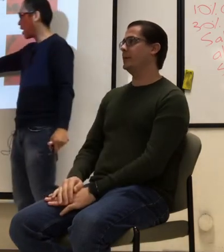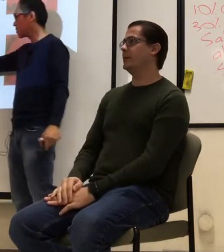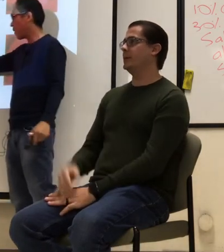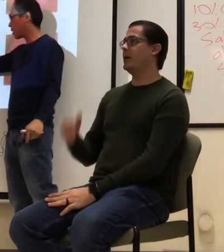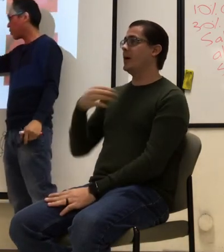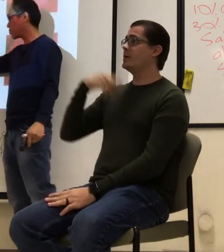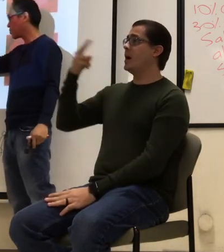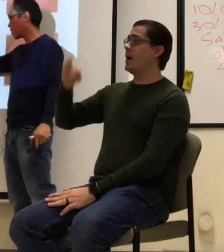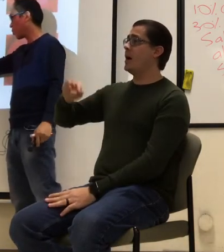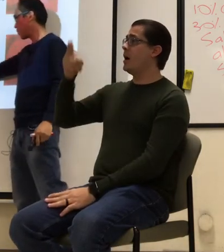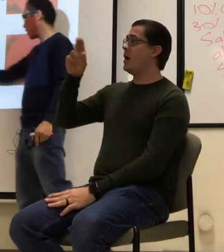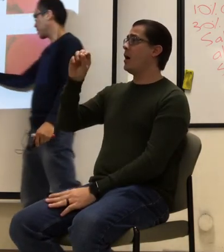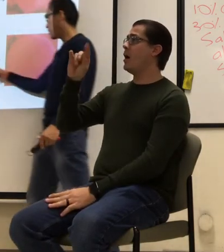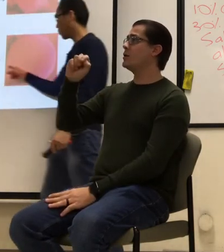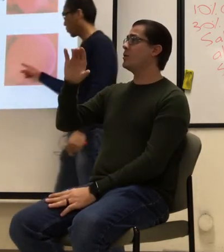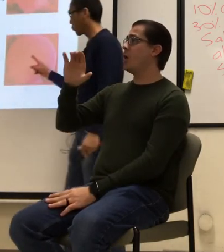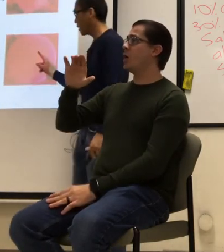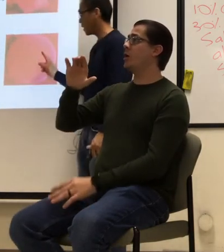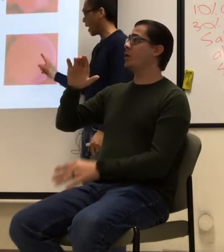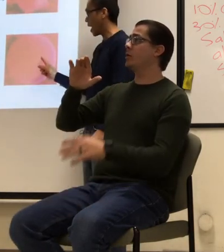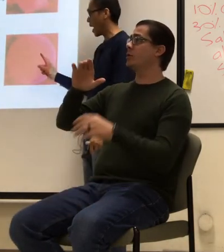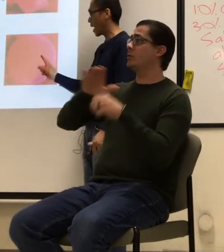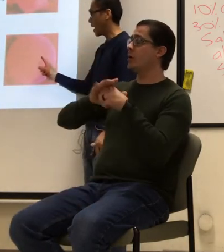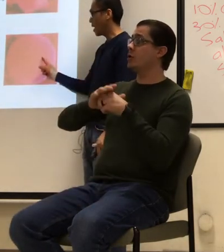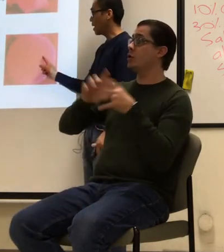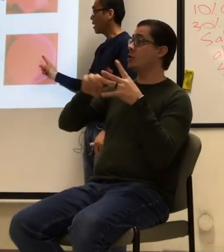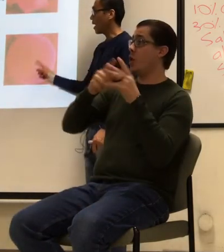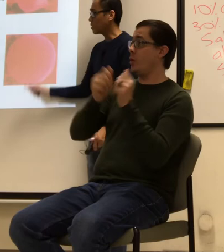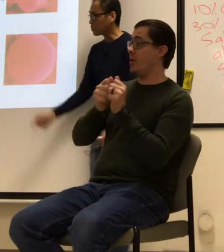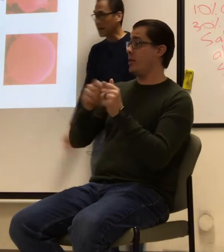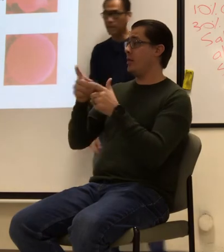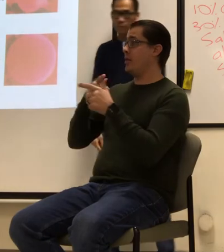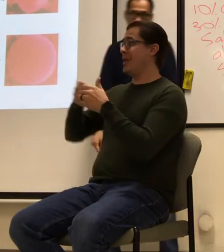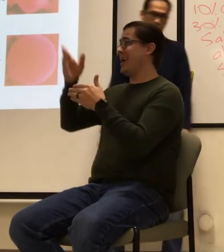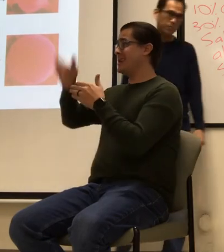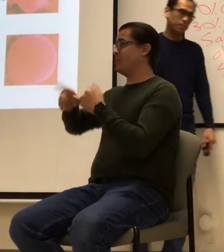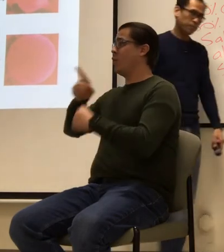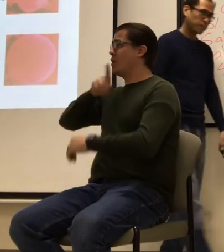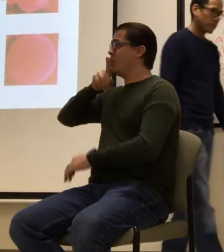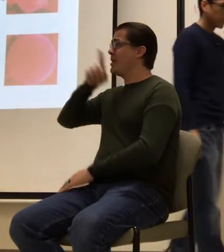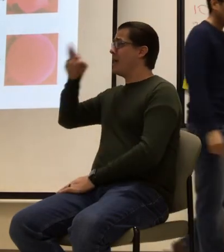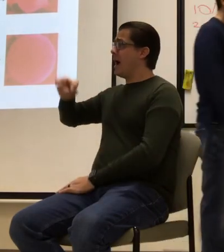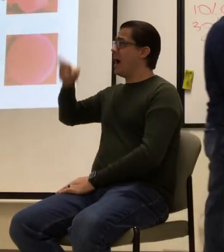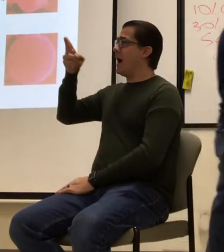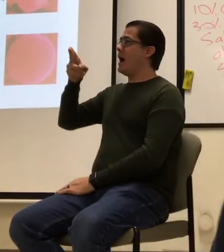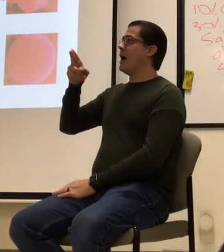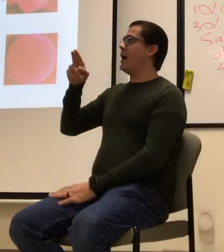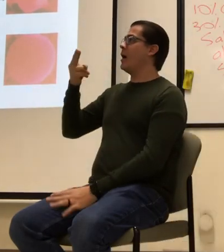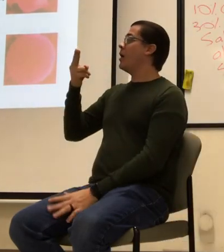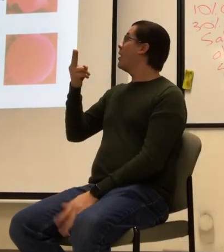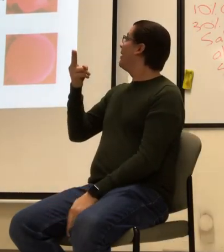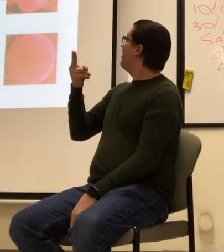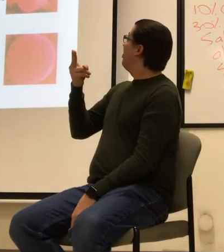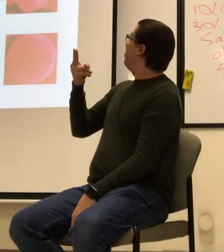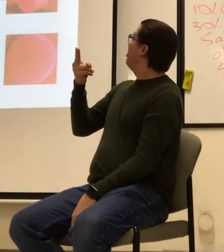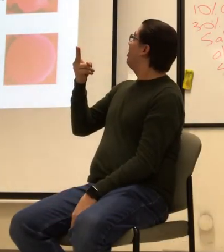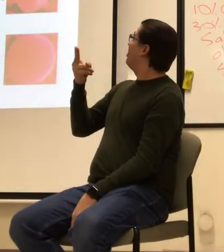has a high osmotic pressure to start with. It ends up with a really high hydrostatic pressure. It's about to